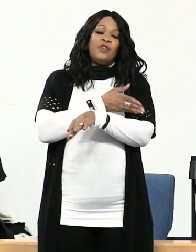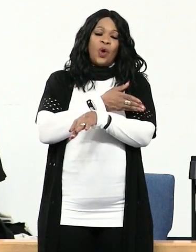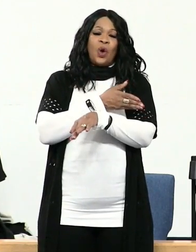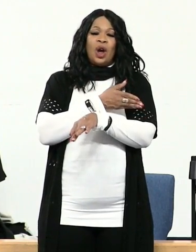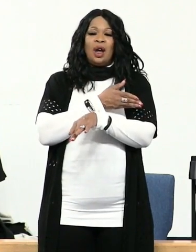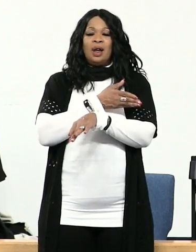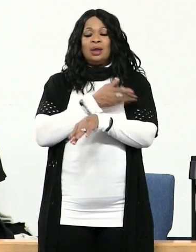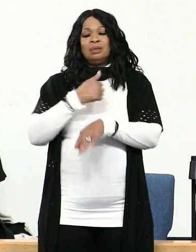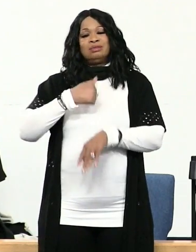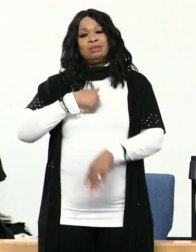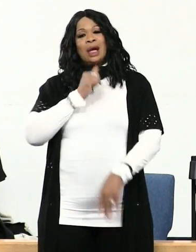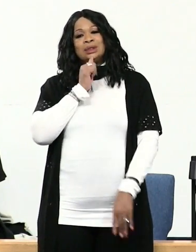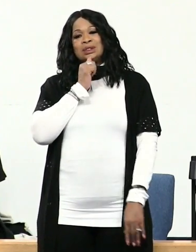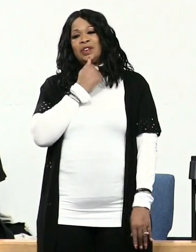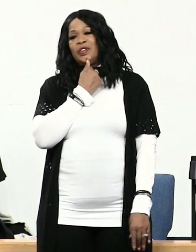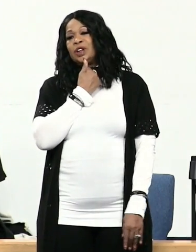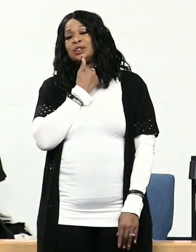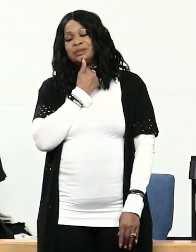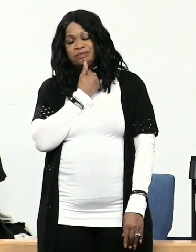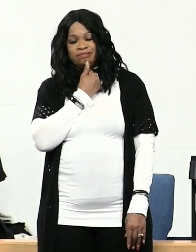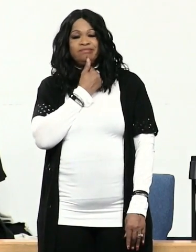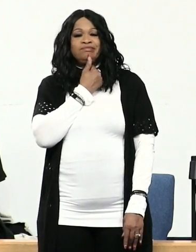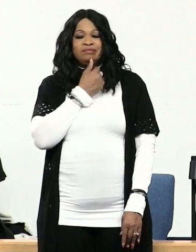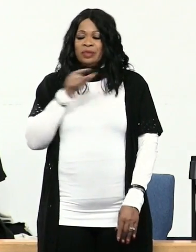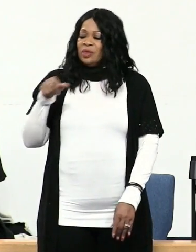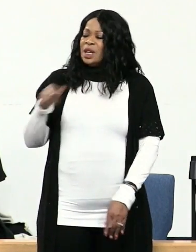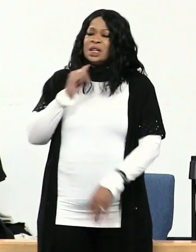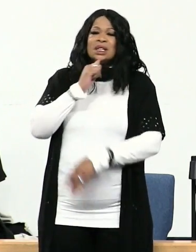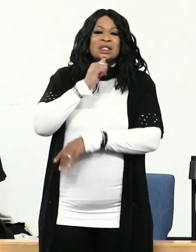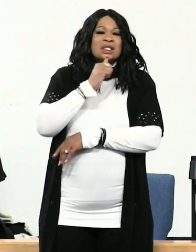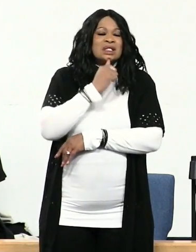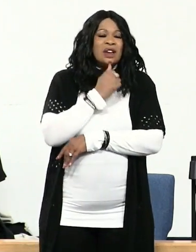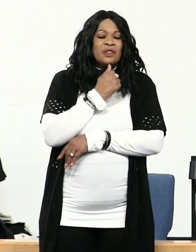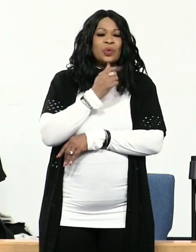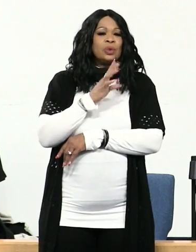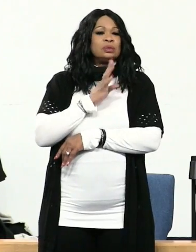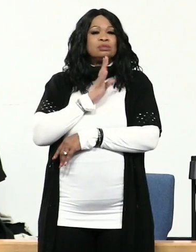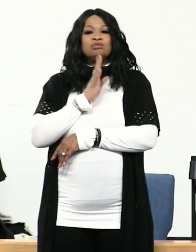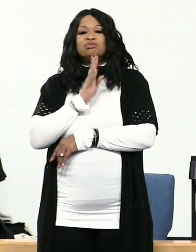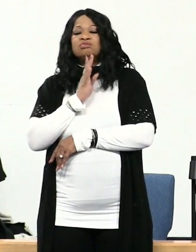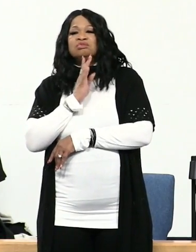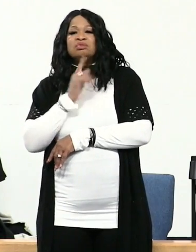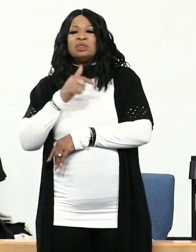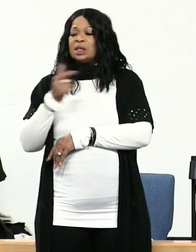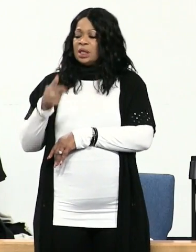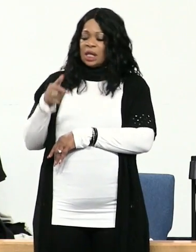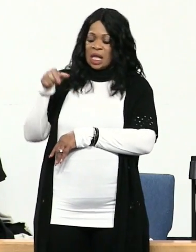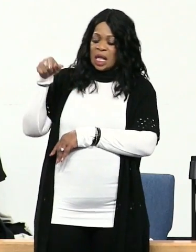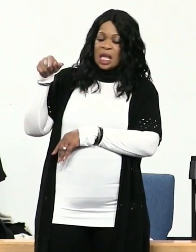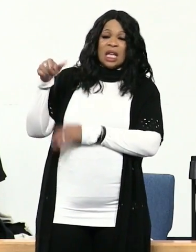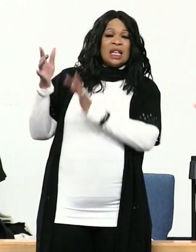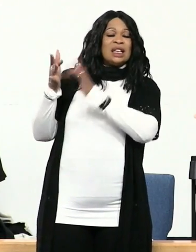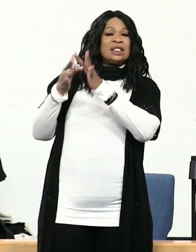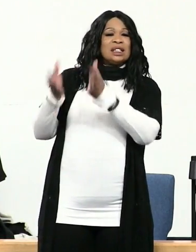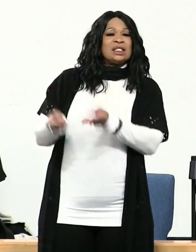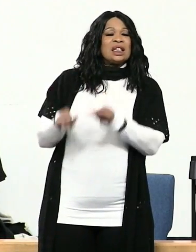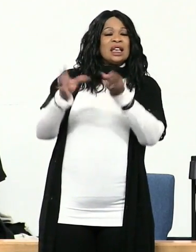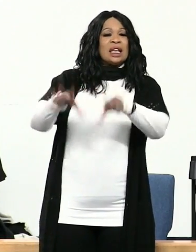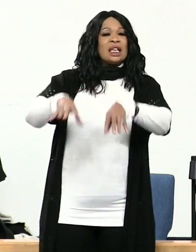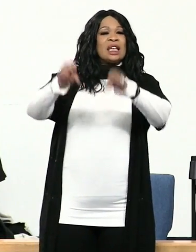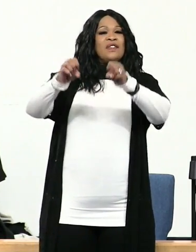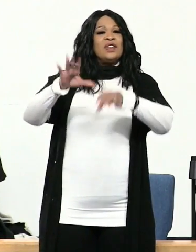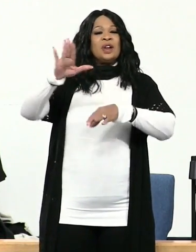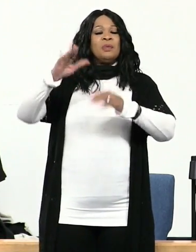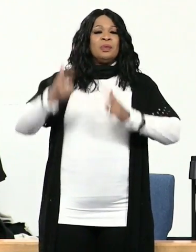I suffer. His suffering speaks to him giving up his life